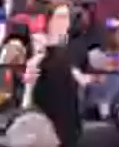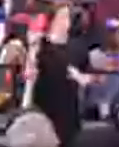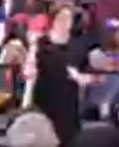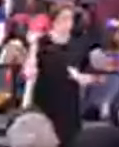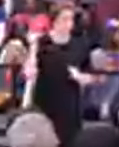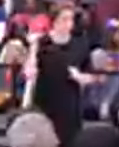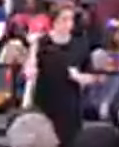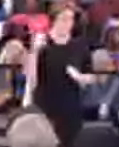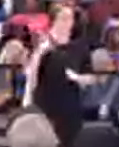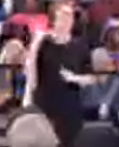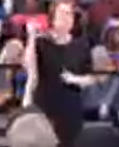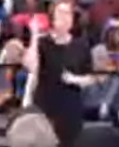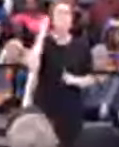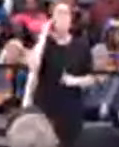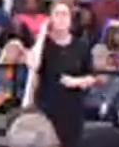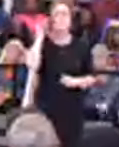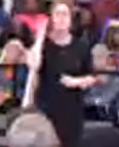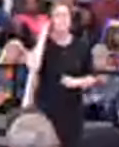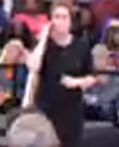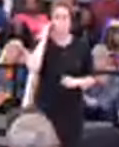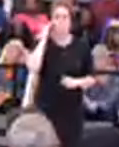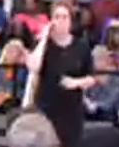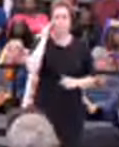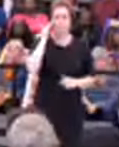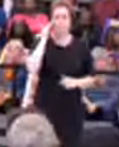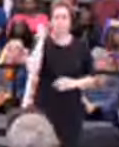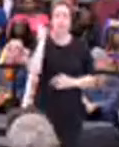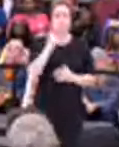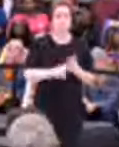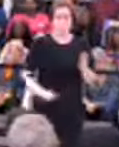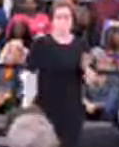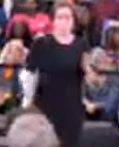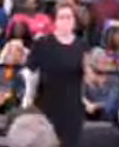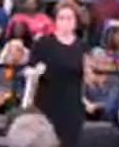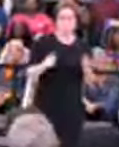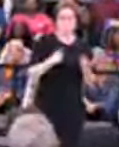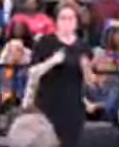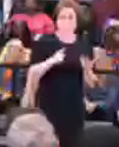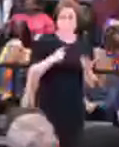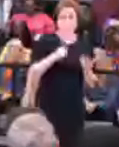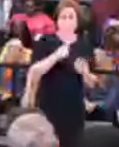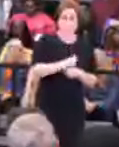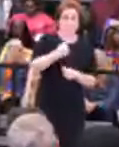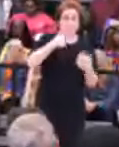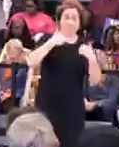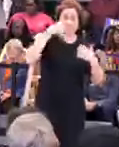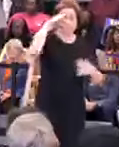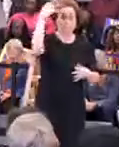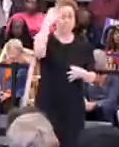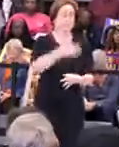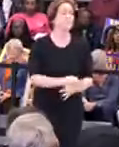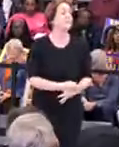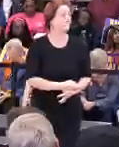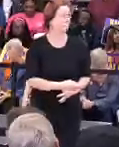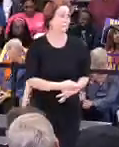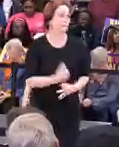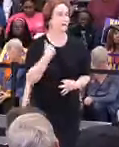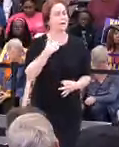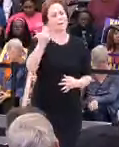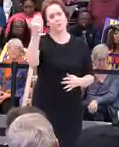Because what I know, and therefore, what gives me a sense of faith is I